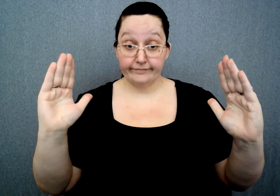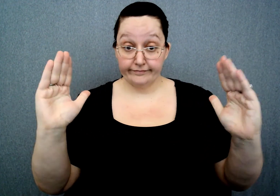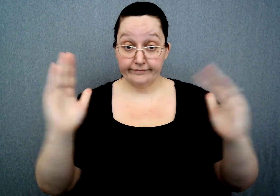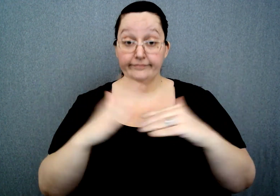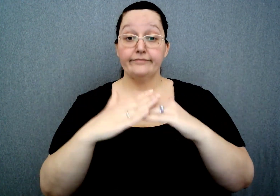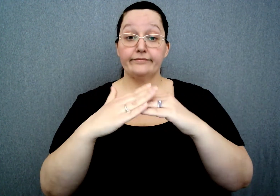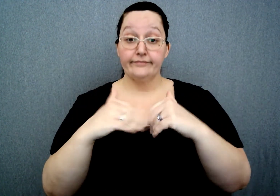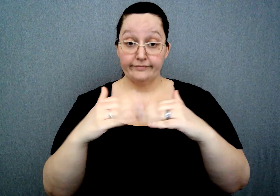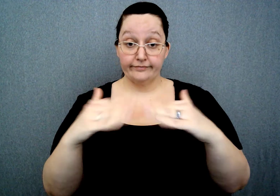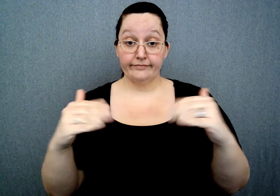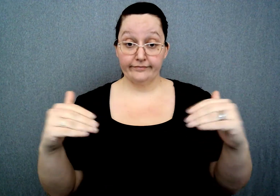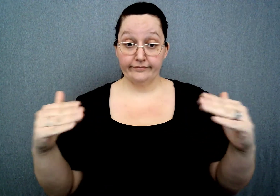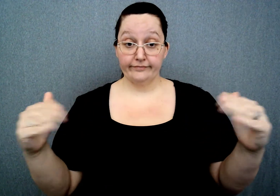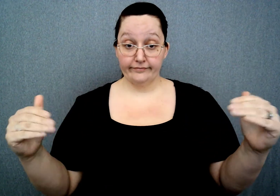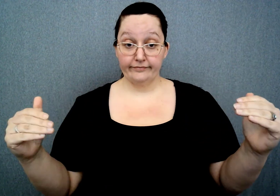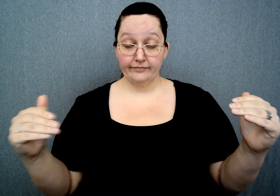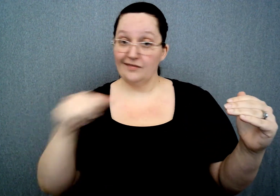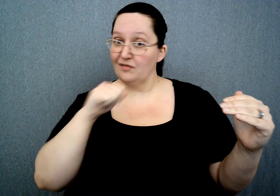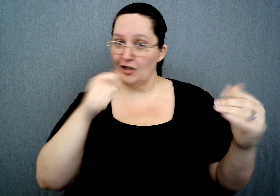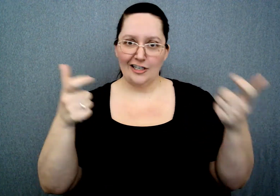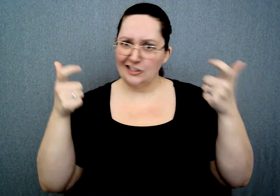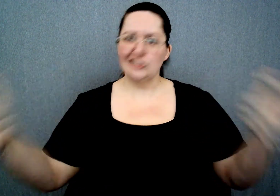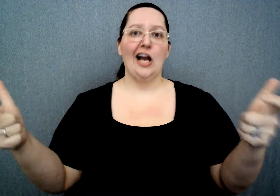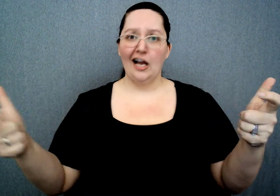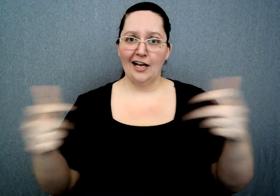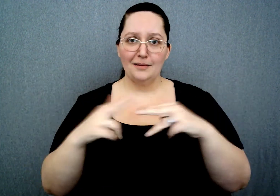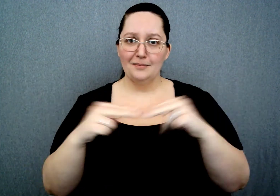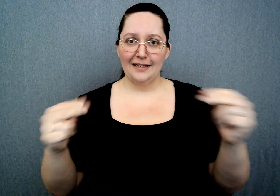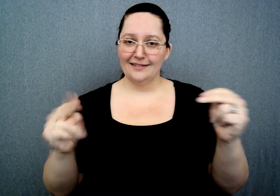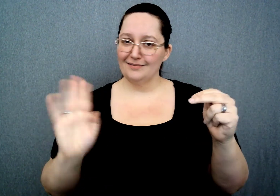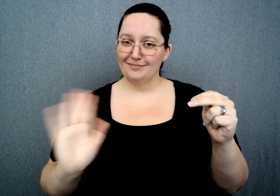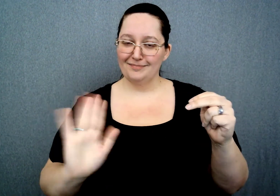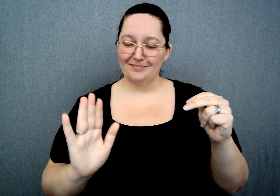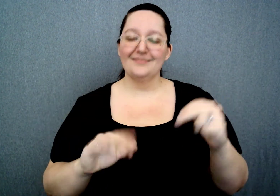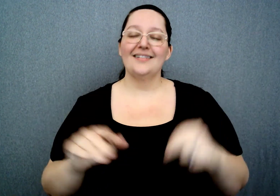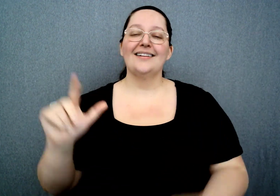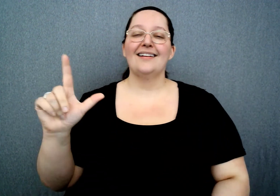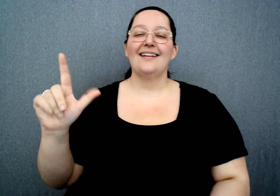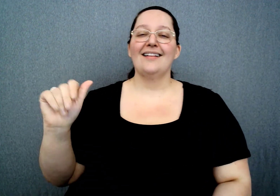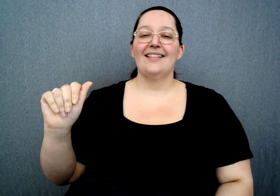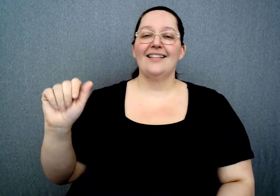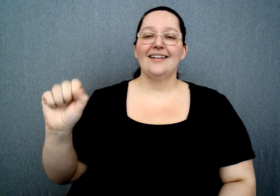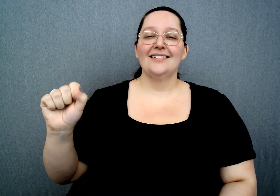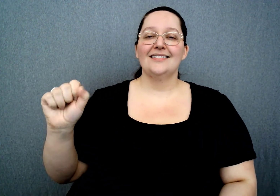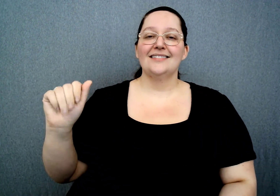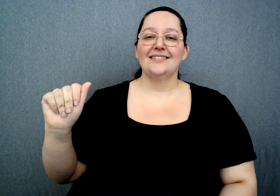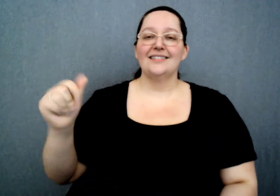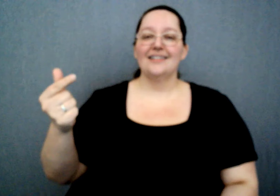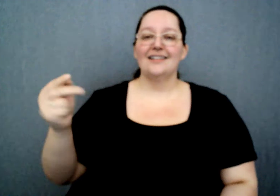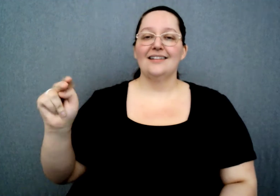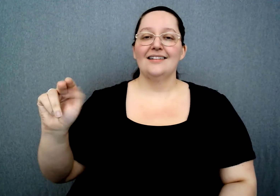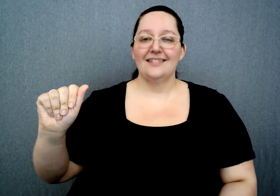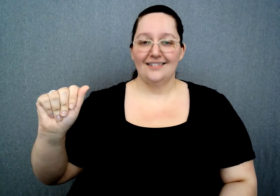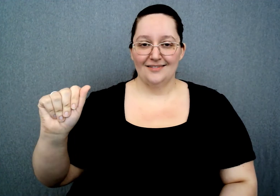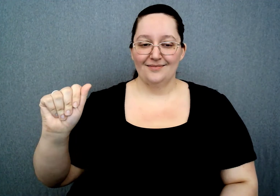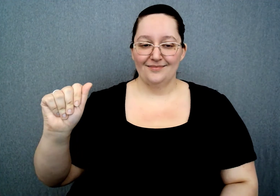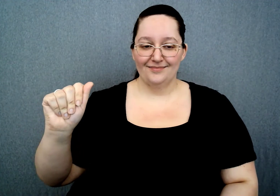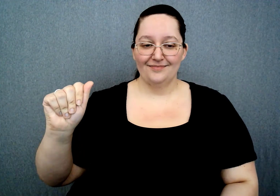hand shape to bent open B's, this becomes the sign lasagna. It's not just giant bacon.